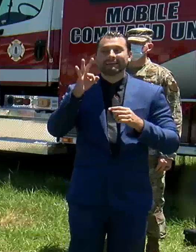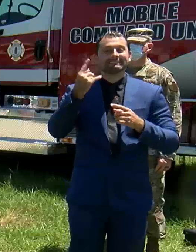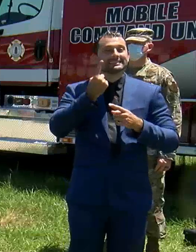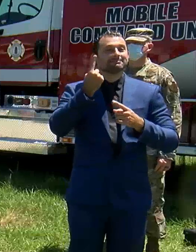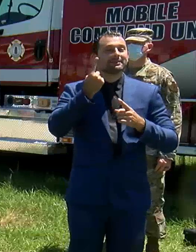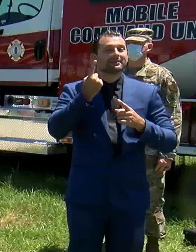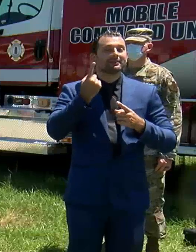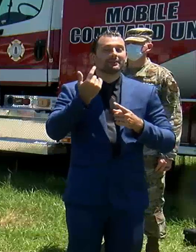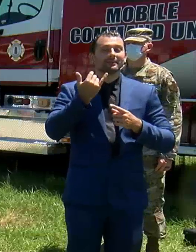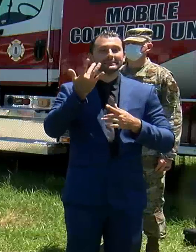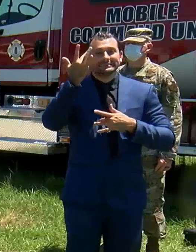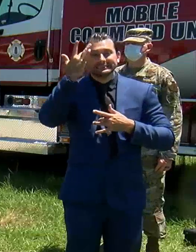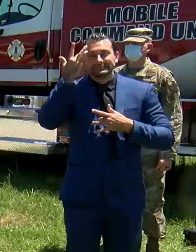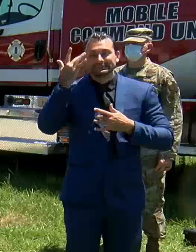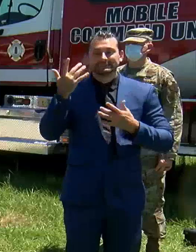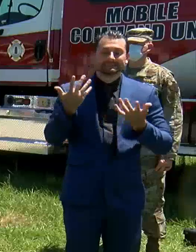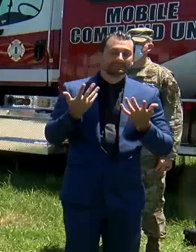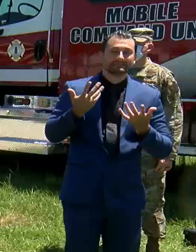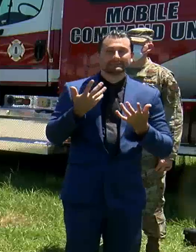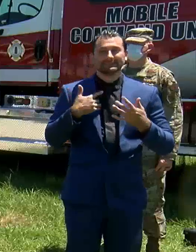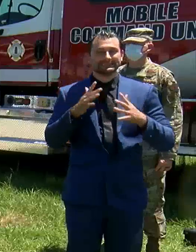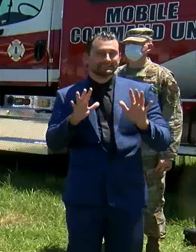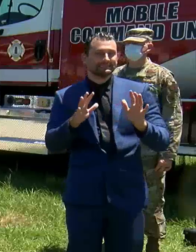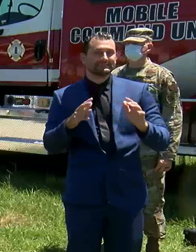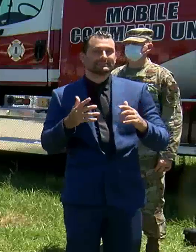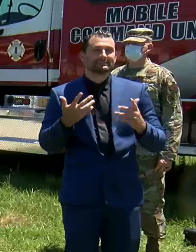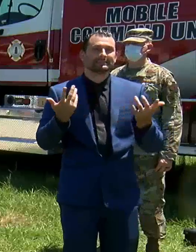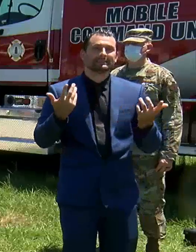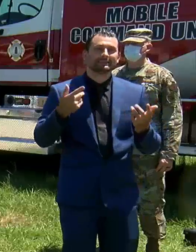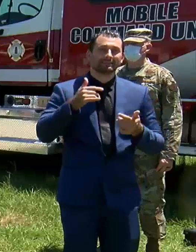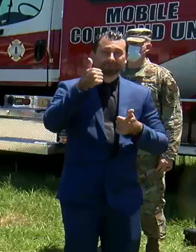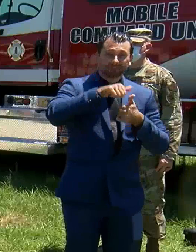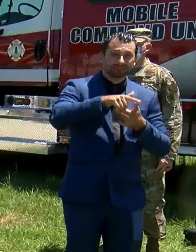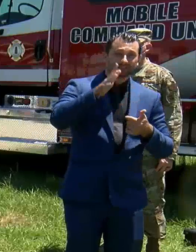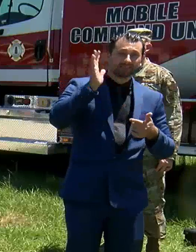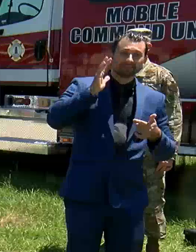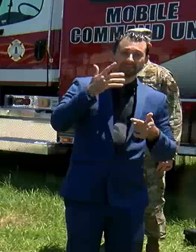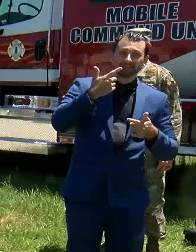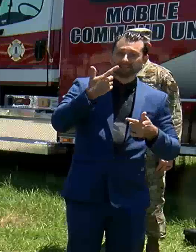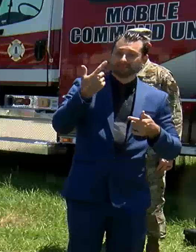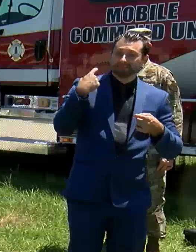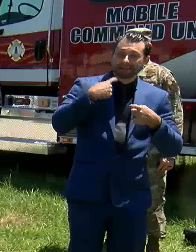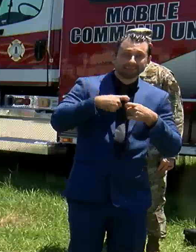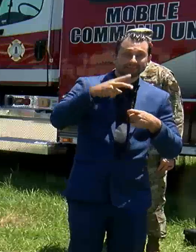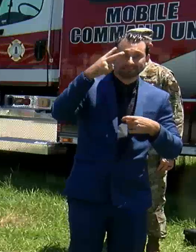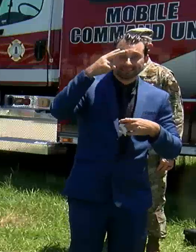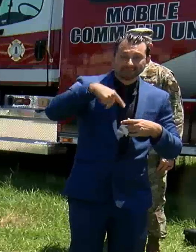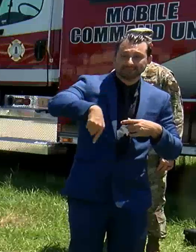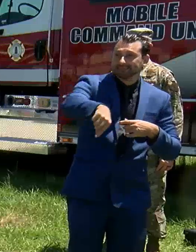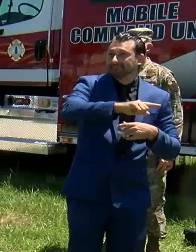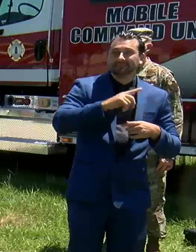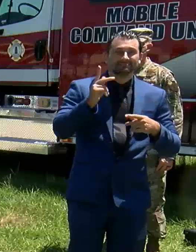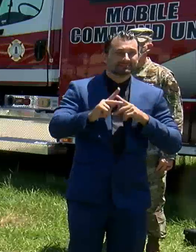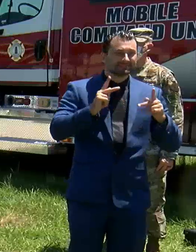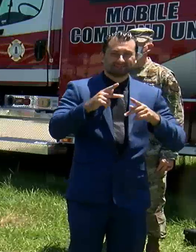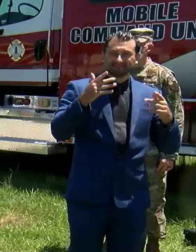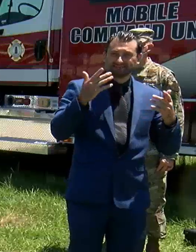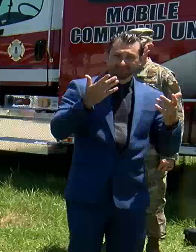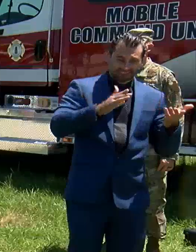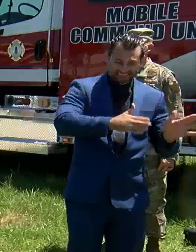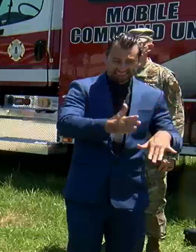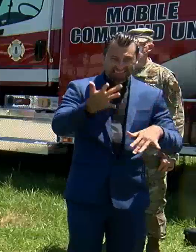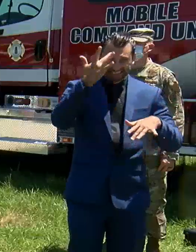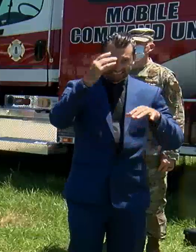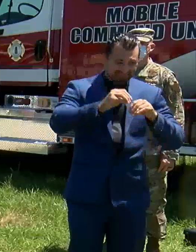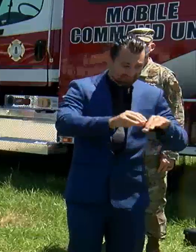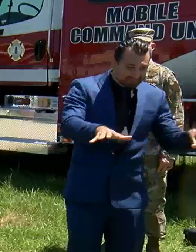Spanish flu in 1918, that would take out school-age kids like that. It would take out soldiers. So we know that you can go.